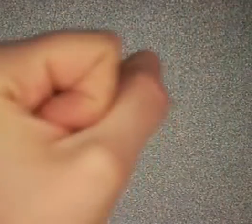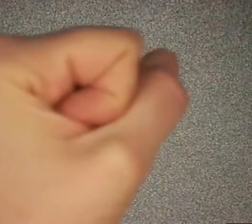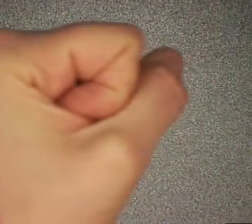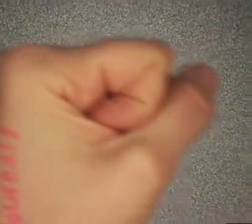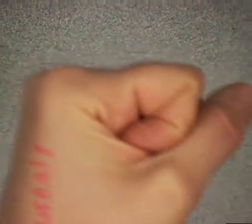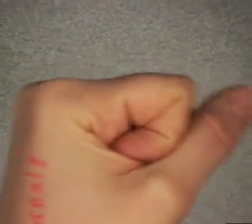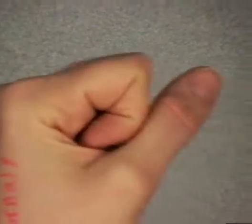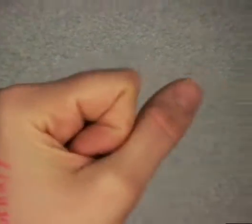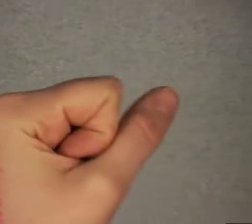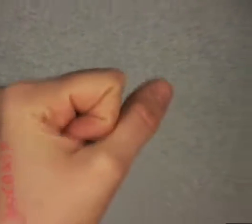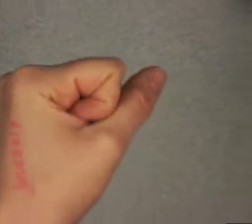Mm.